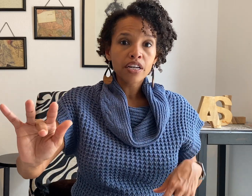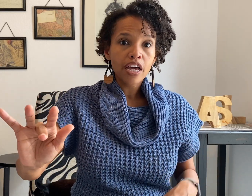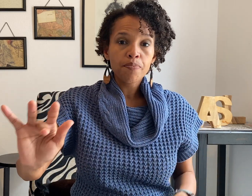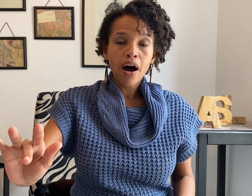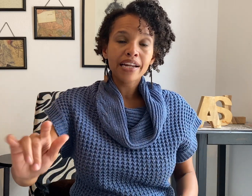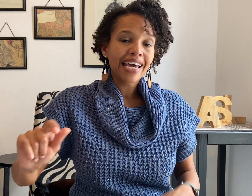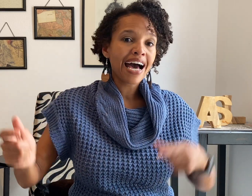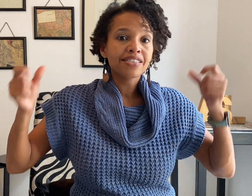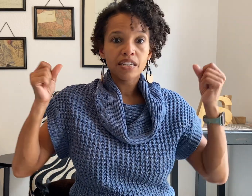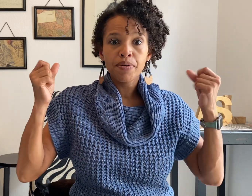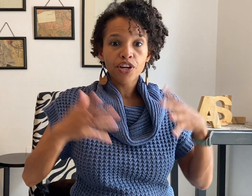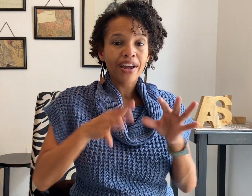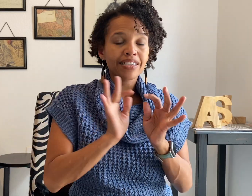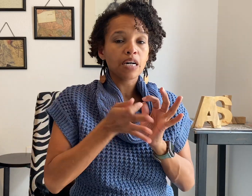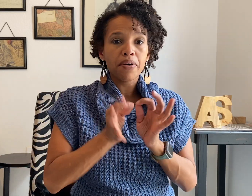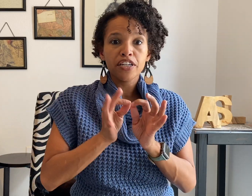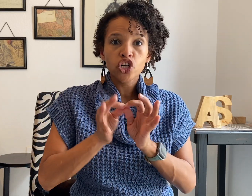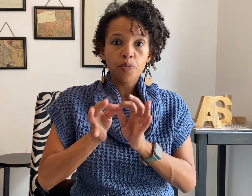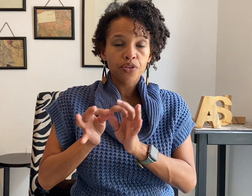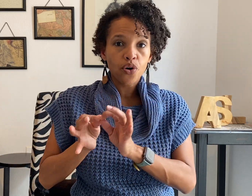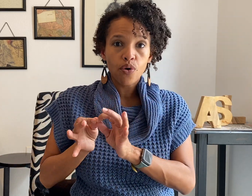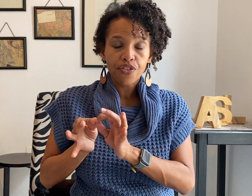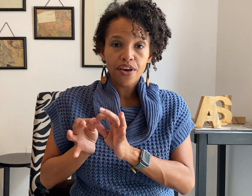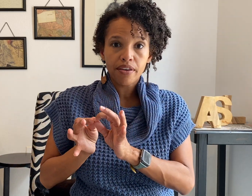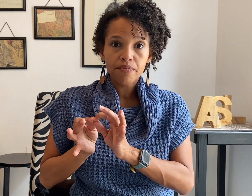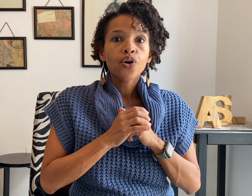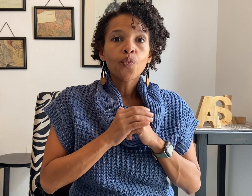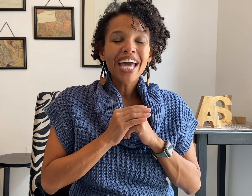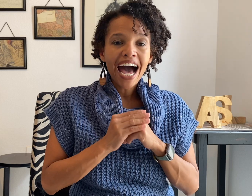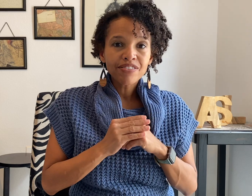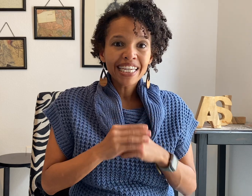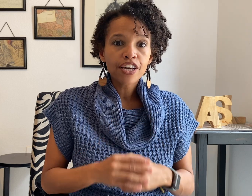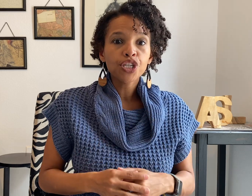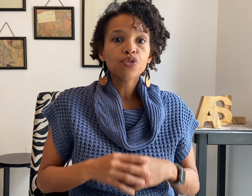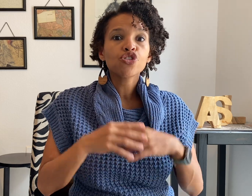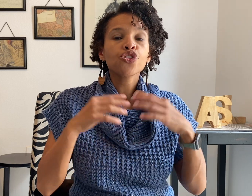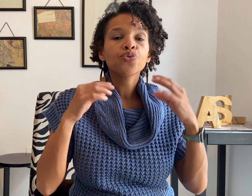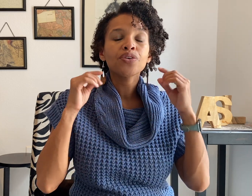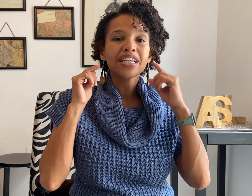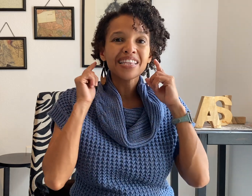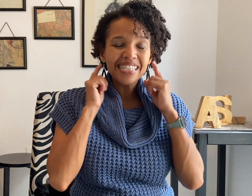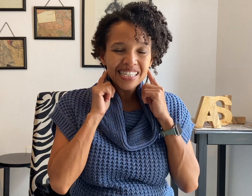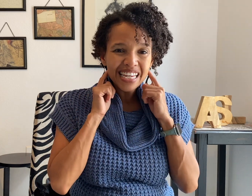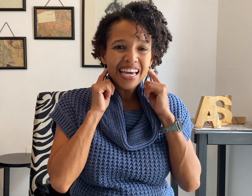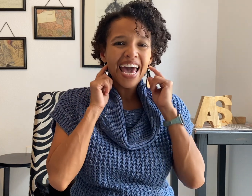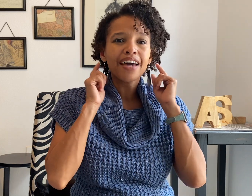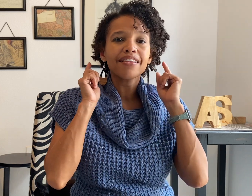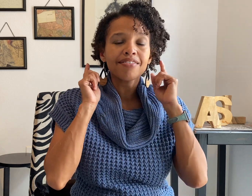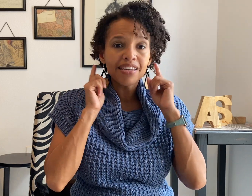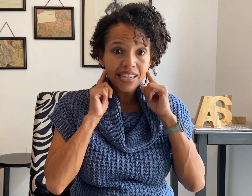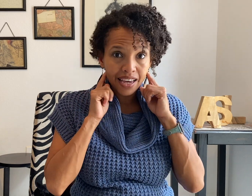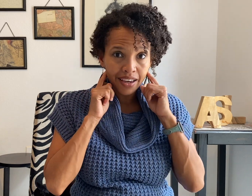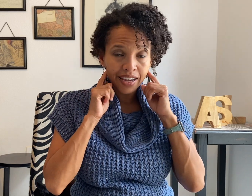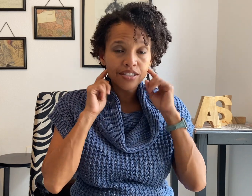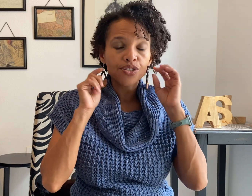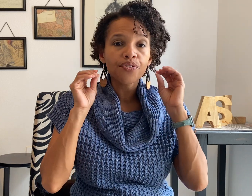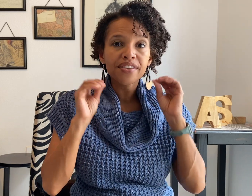a podcast and pick your hands up and interpret the whole thing. We have to get used to listening and thinking. And so this is